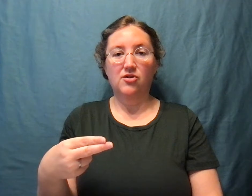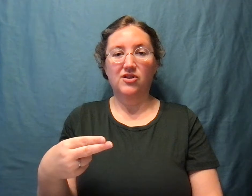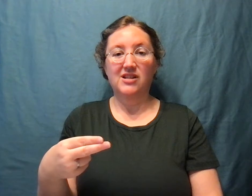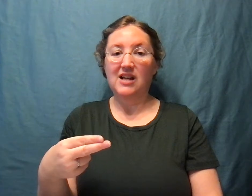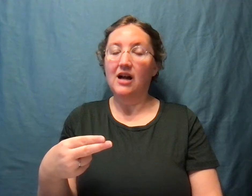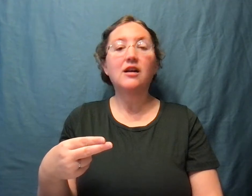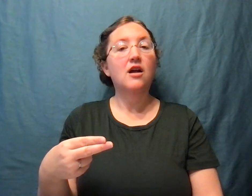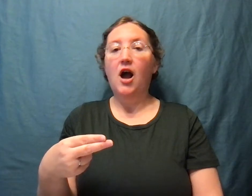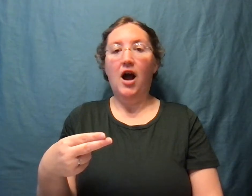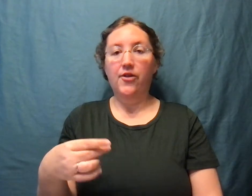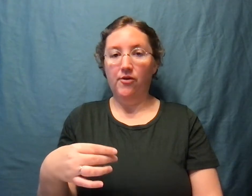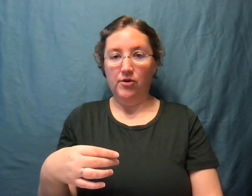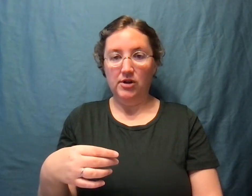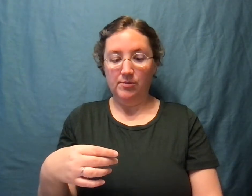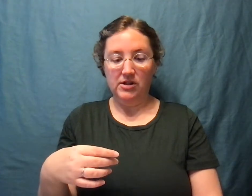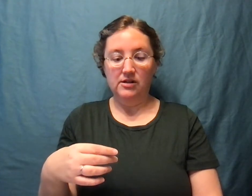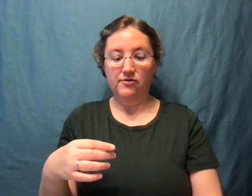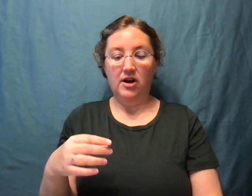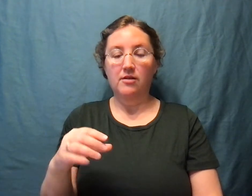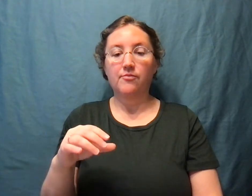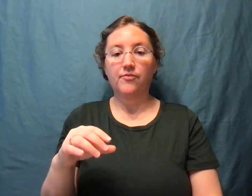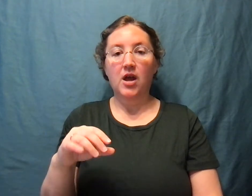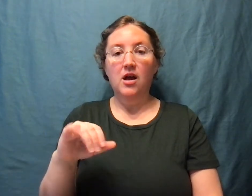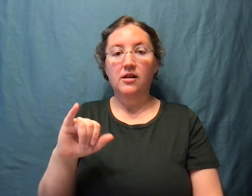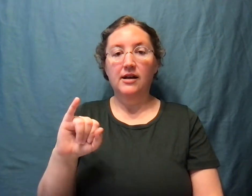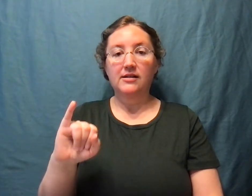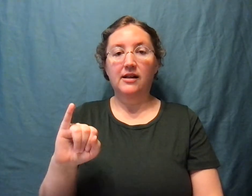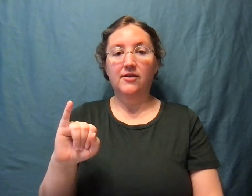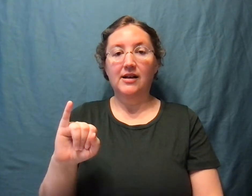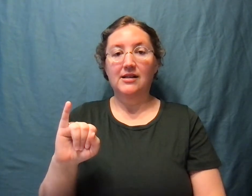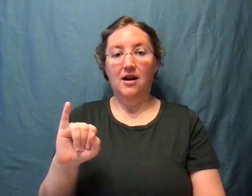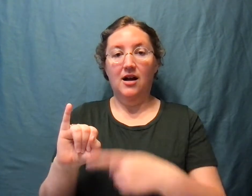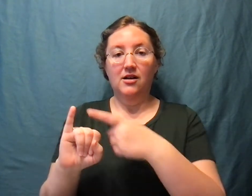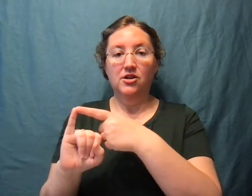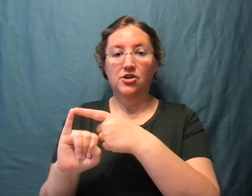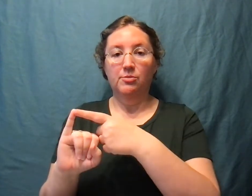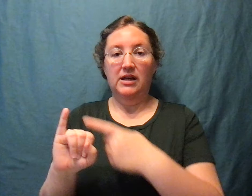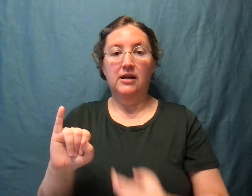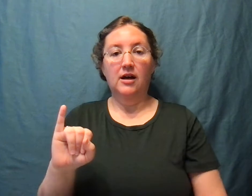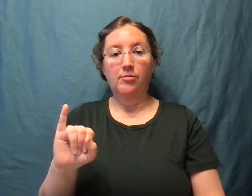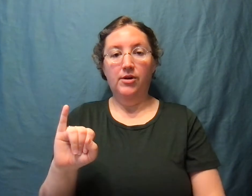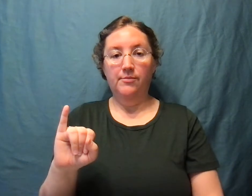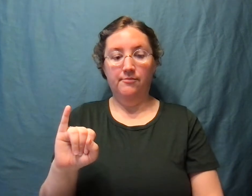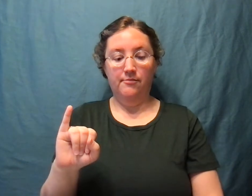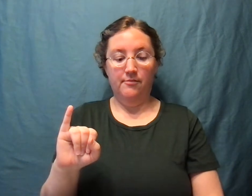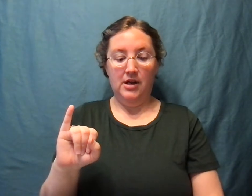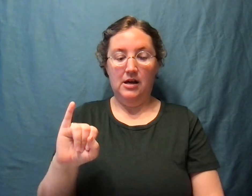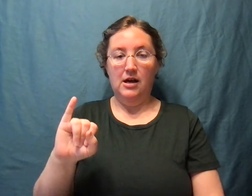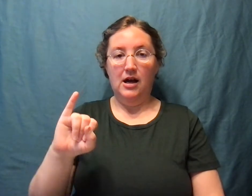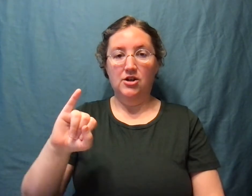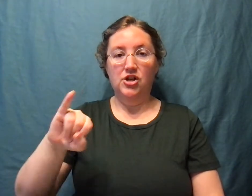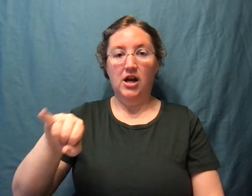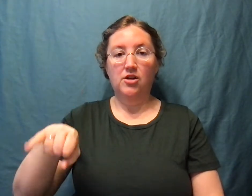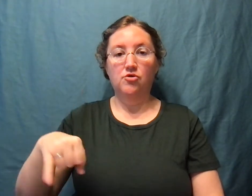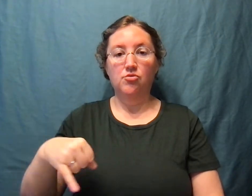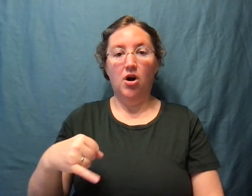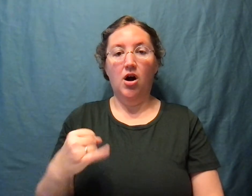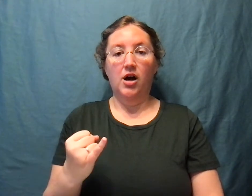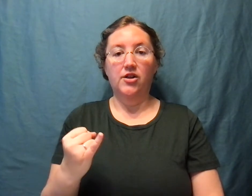the side. Either of those options are fine. The next letter is I, just your pinky up. and J, you draw the